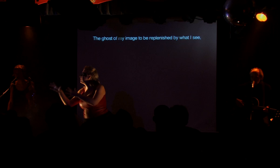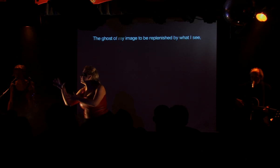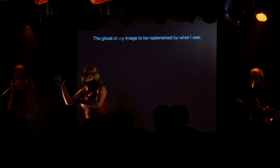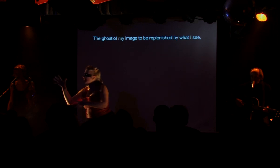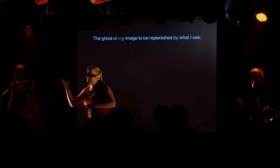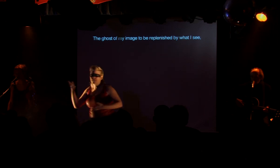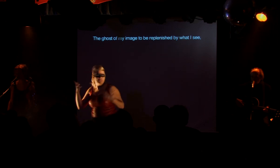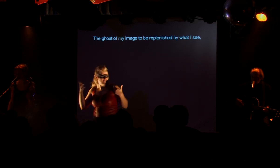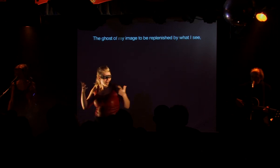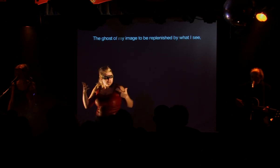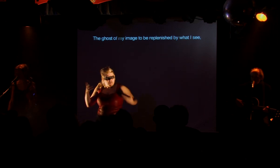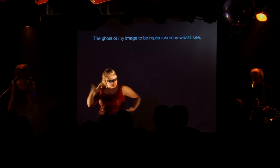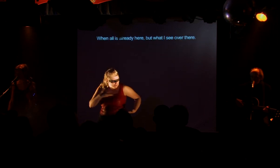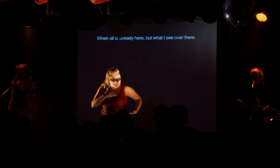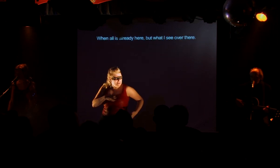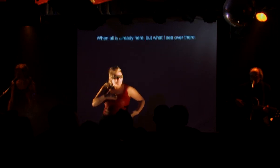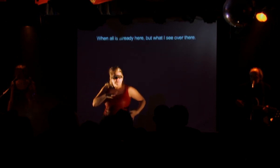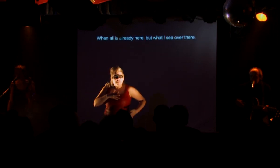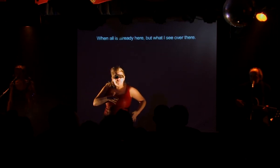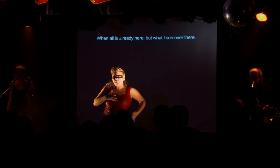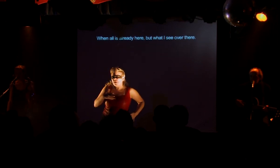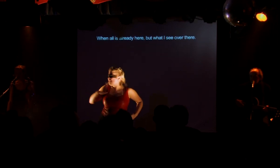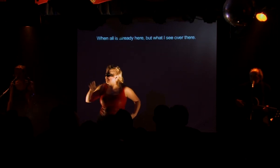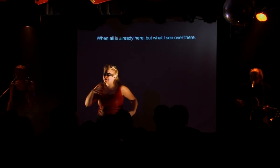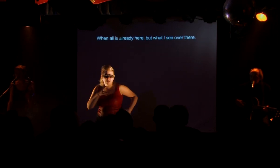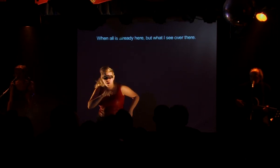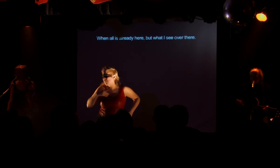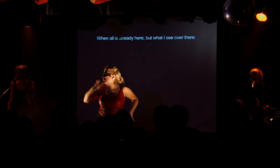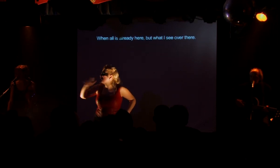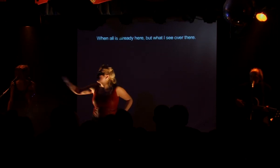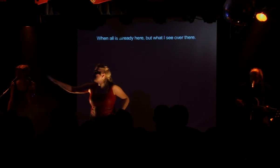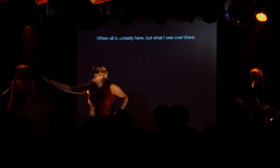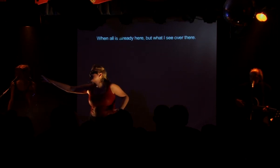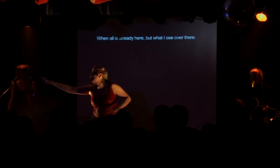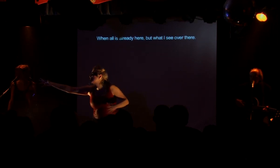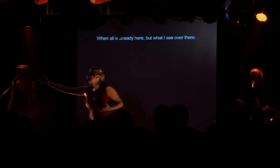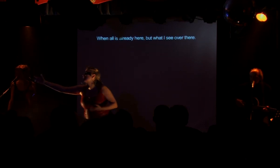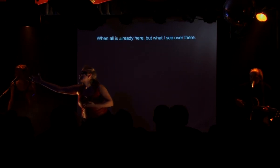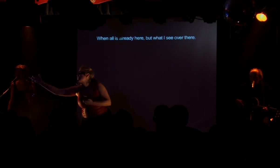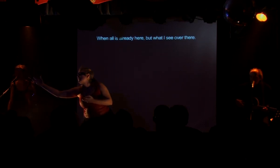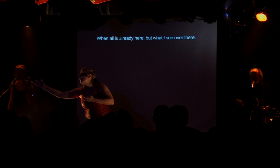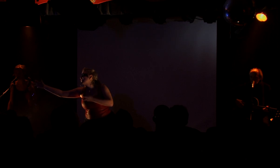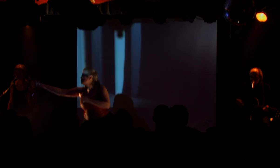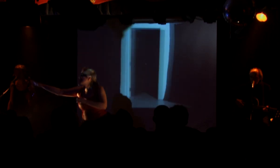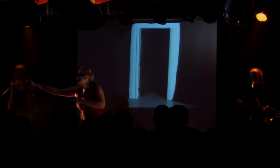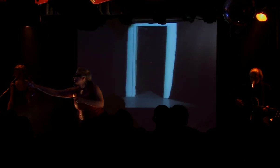when it's all is ready here but what I see is over there